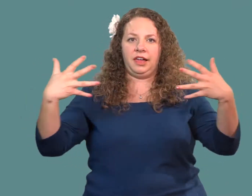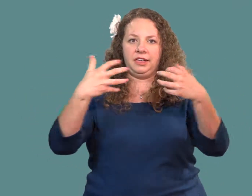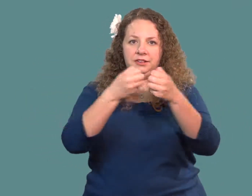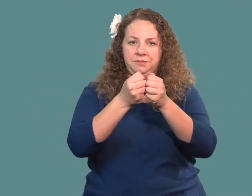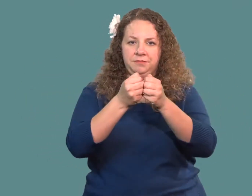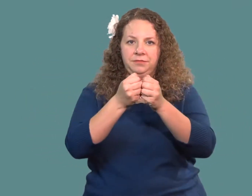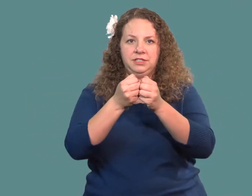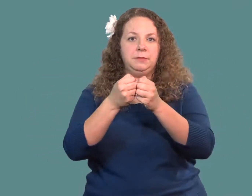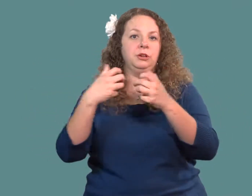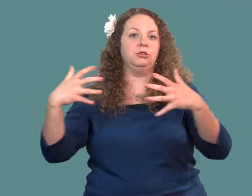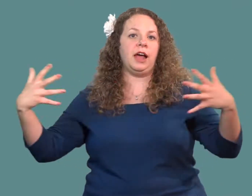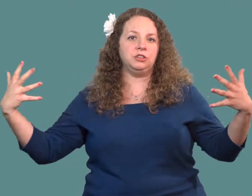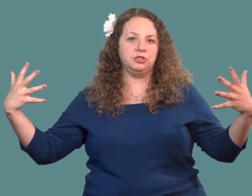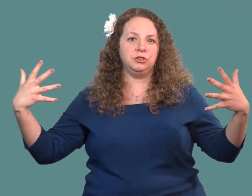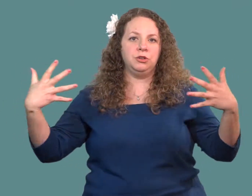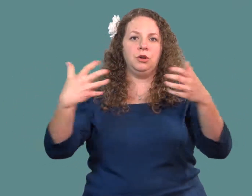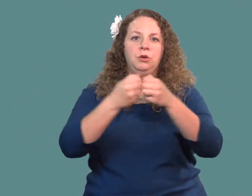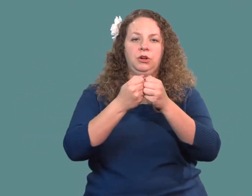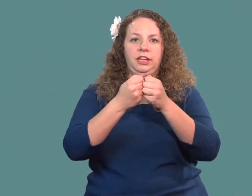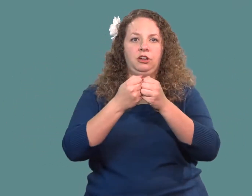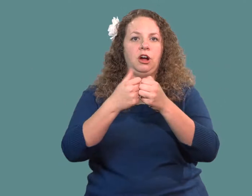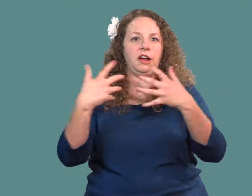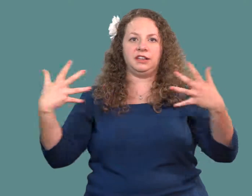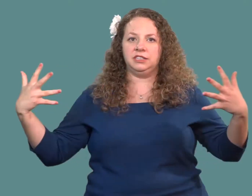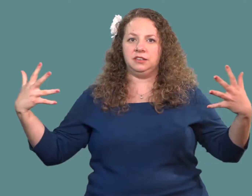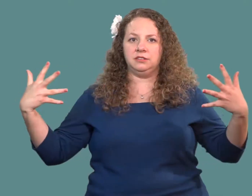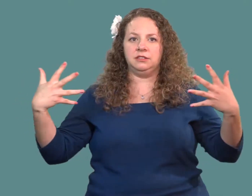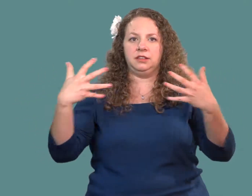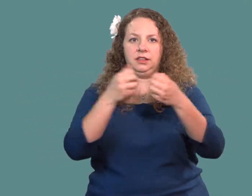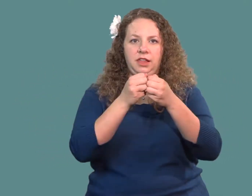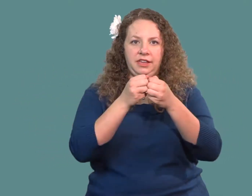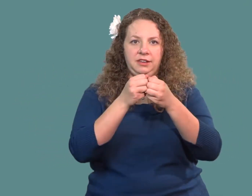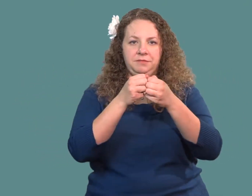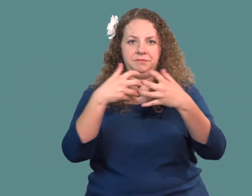Collide. This could be crash or like a car accident. Collide.